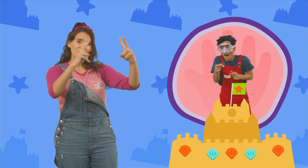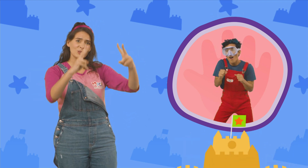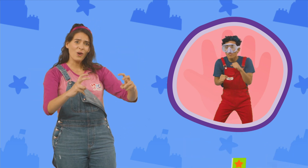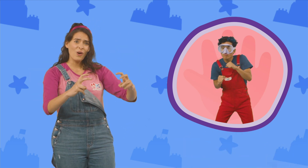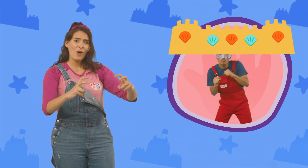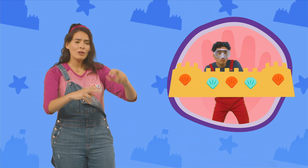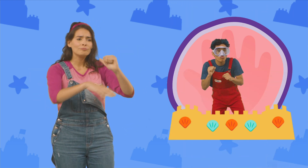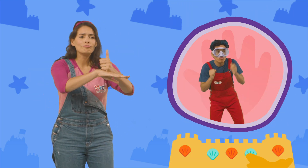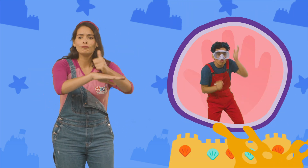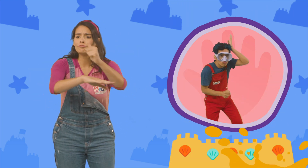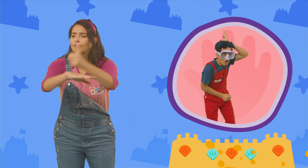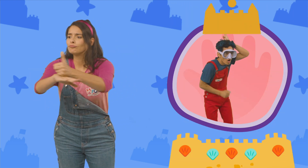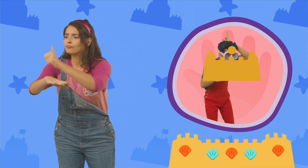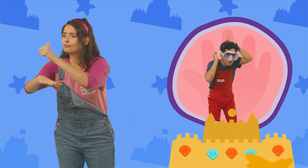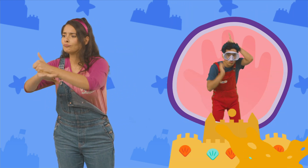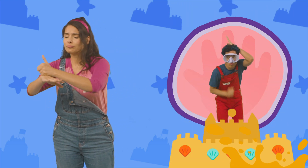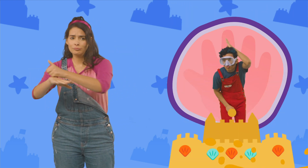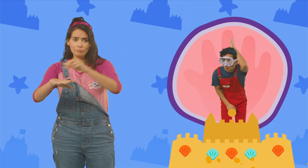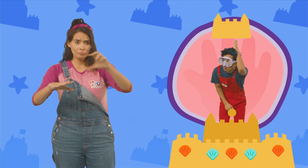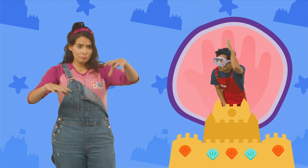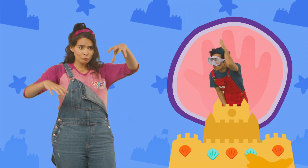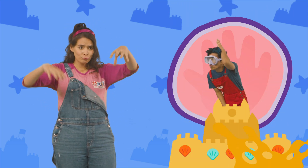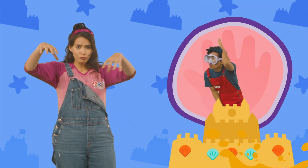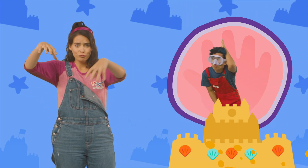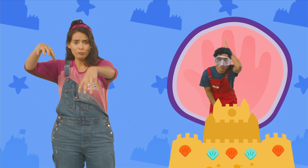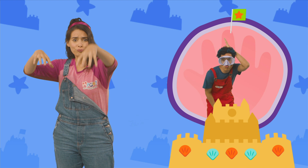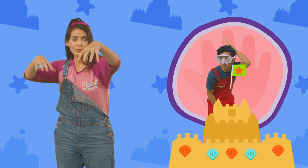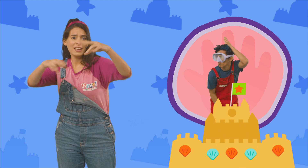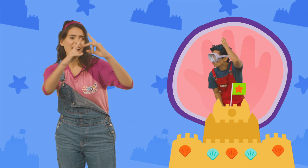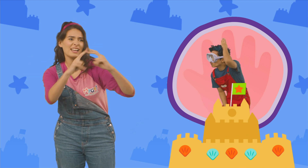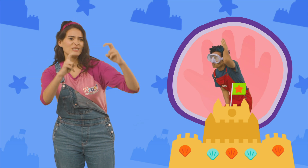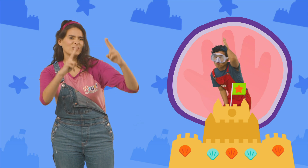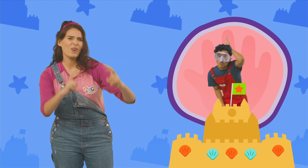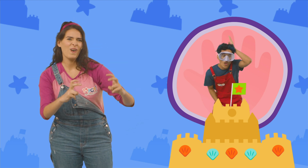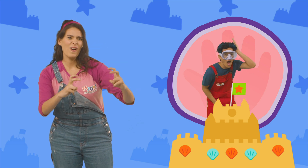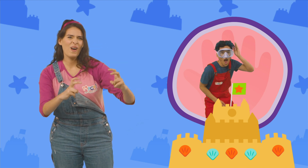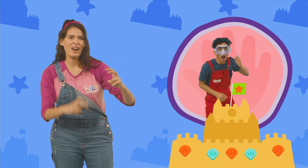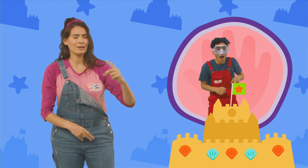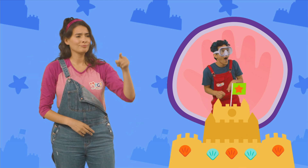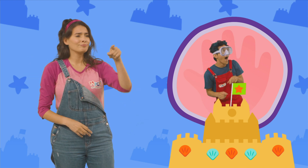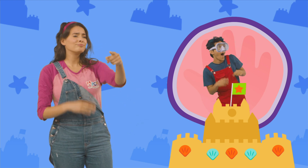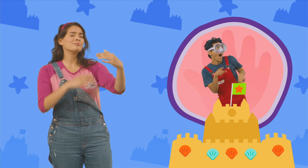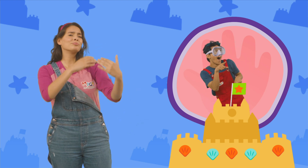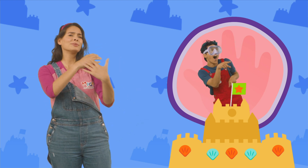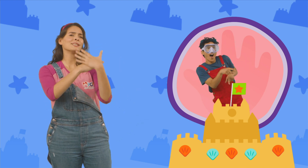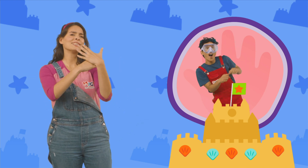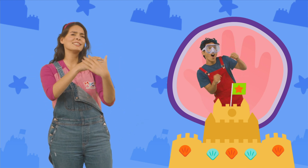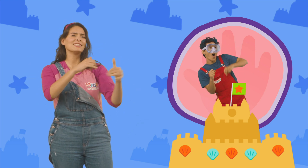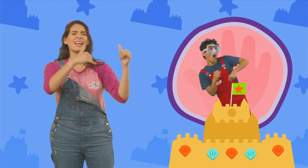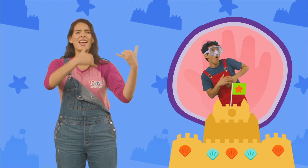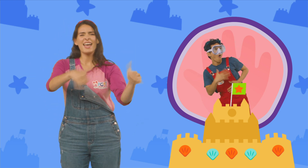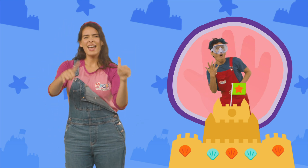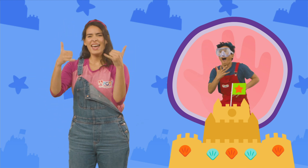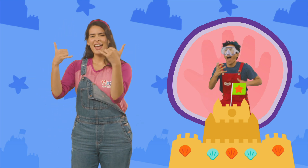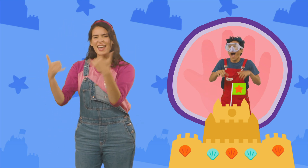castle. Let's build, build, build a castle. We're playing at the